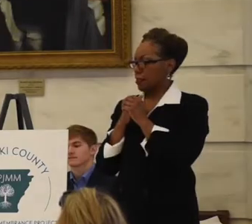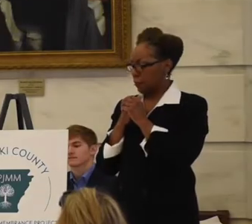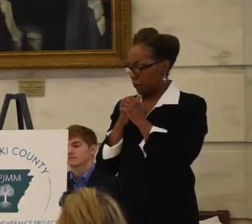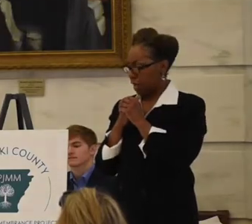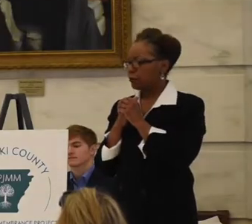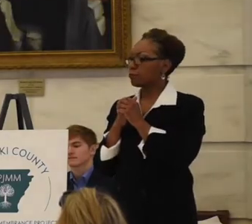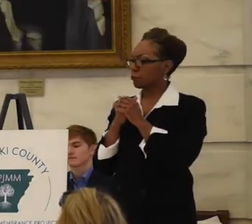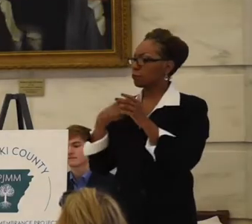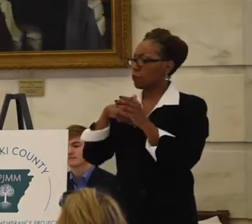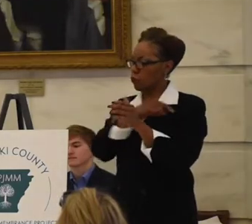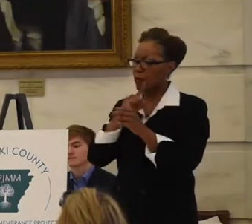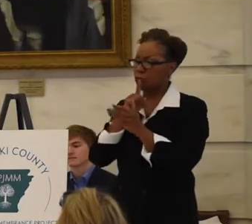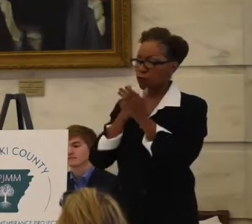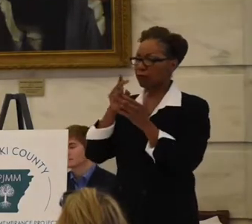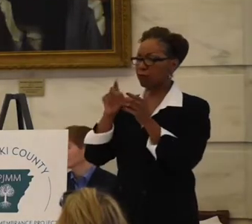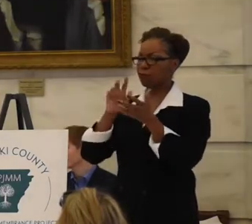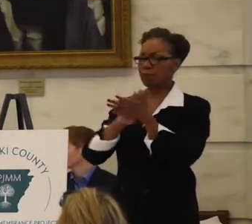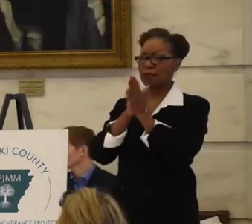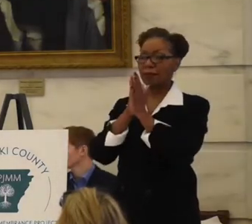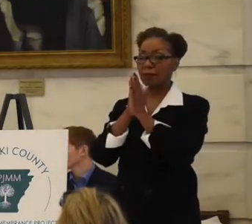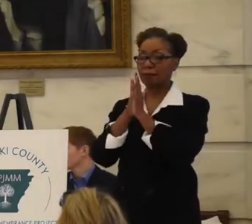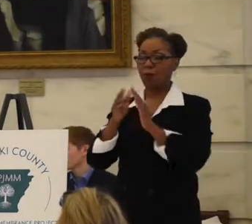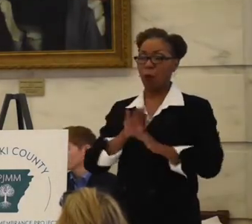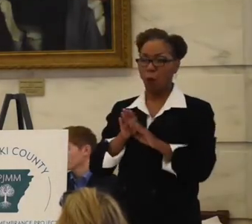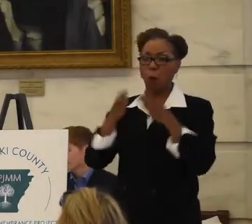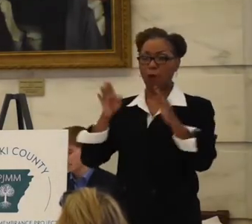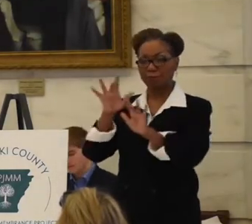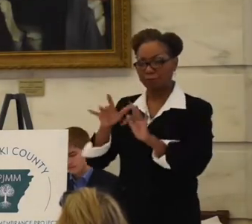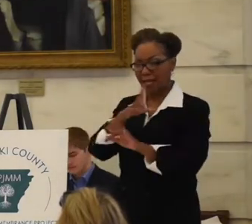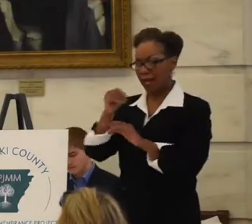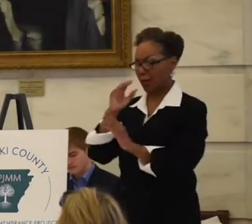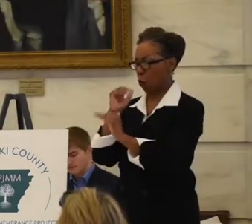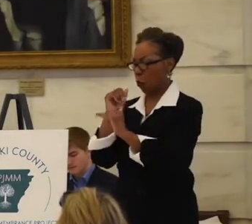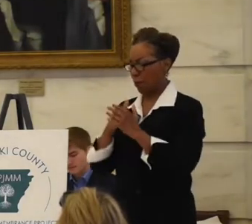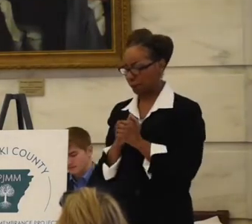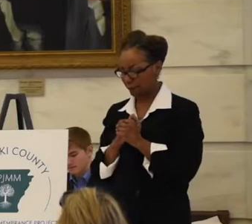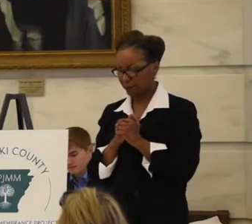truth-telling, vulnerability, empathy, and hope.